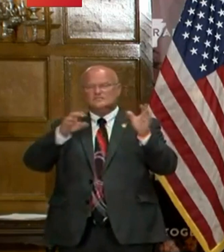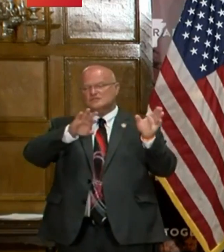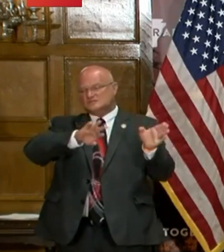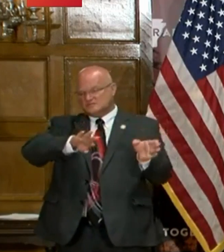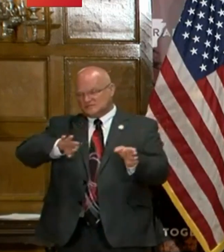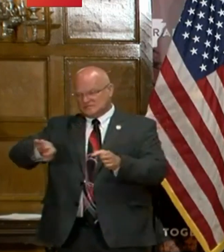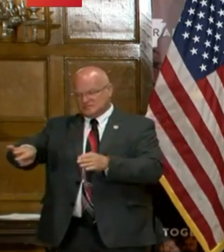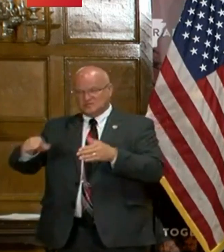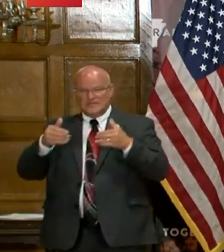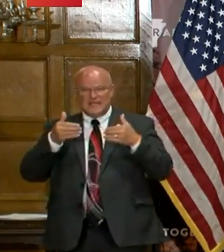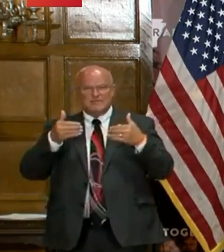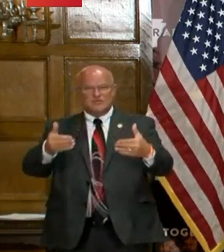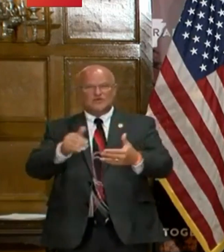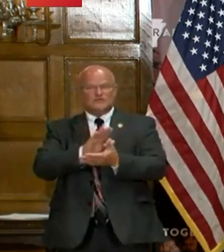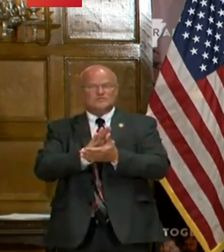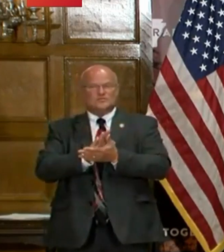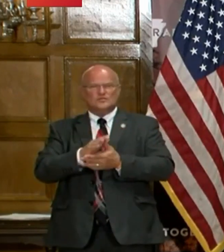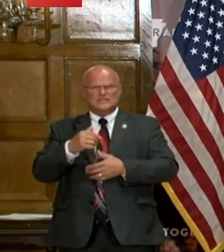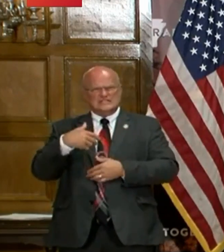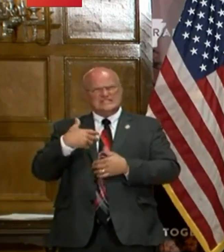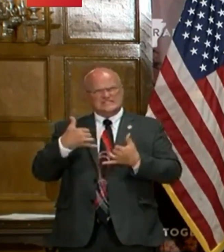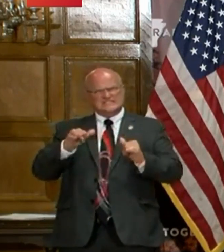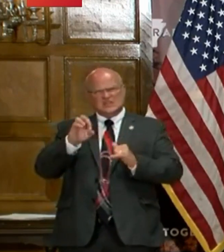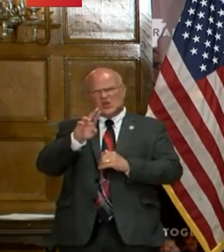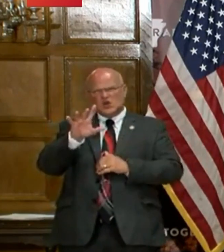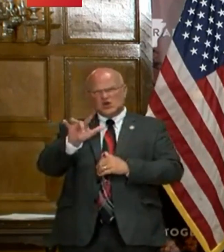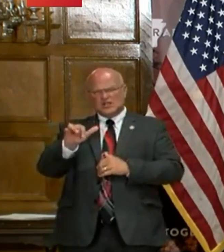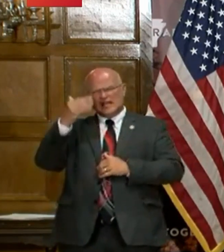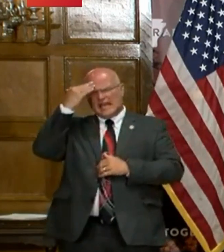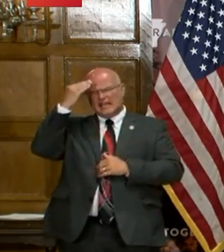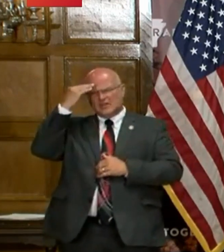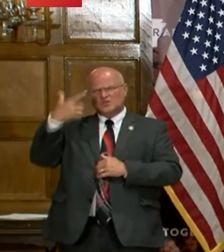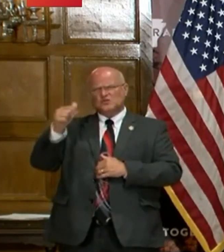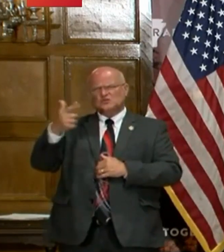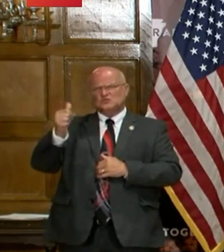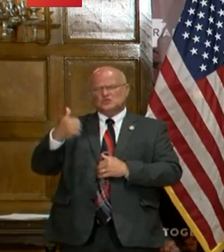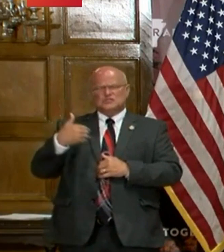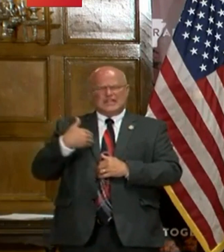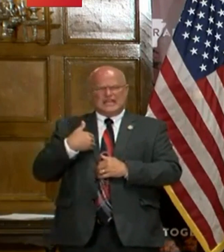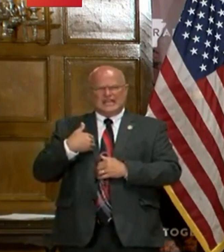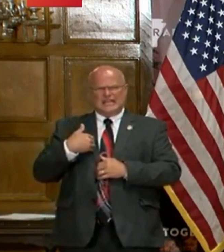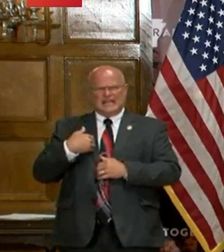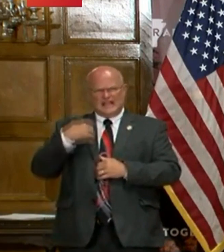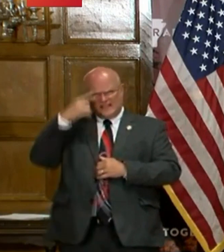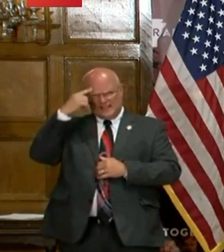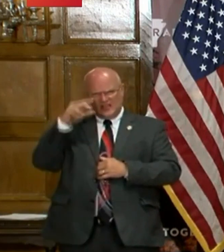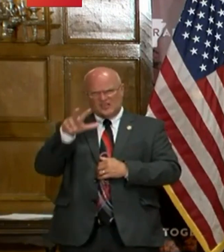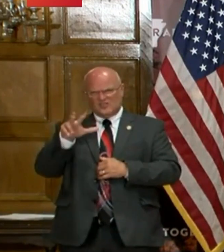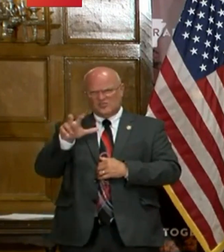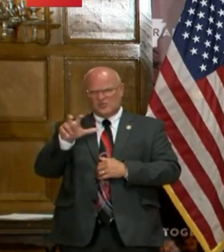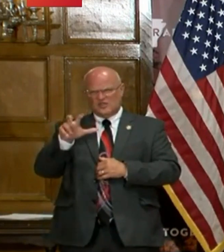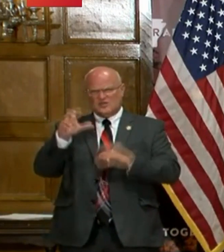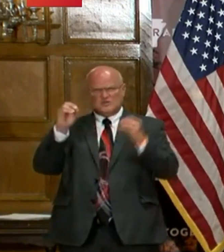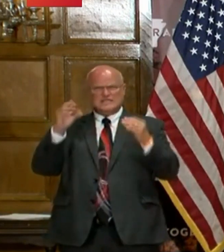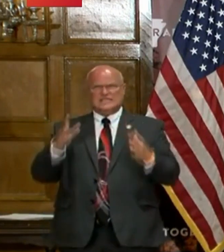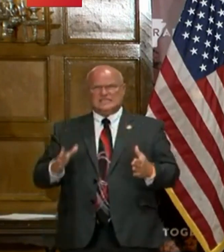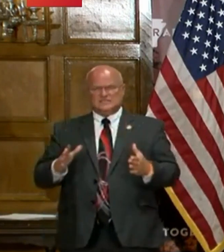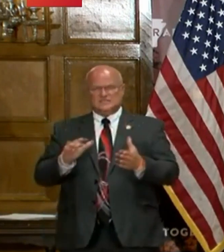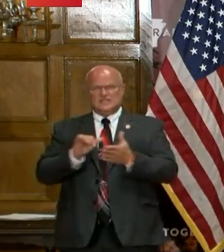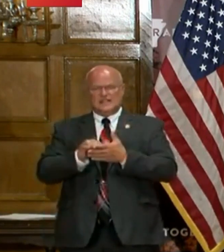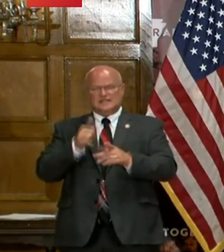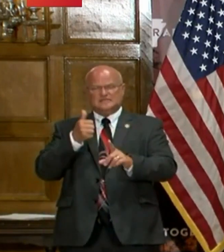they've addressed these issues and they try to move on. It's still early. We've only had, I know Georgia, for example, had, I think it